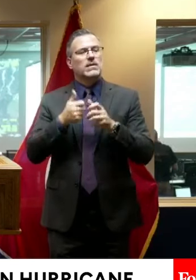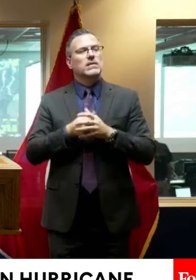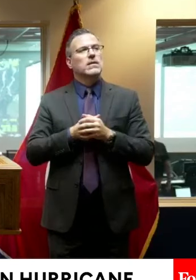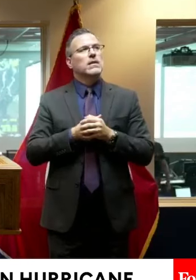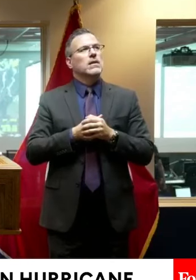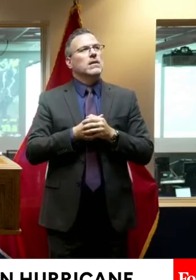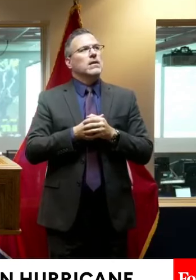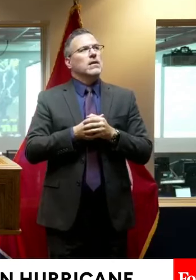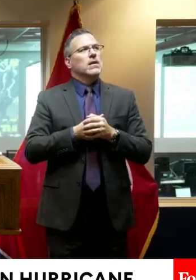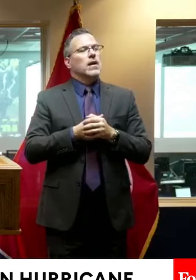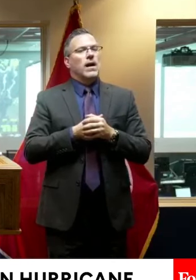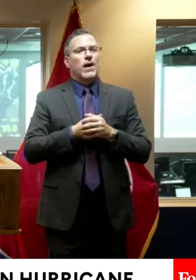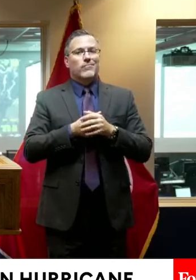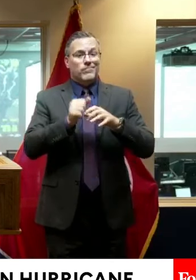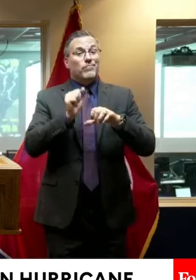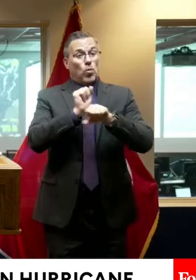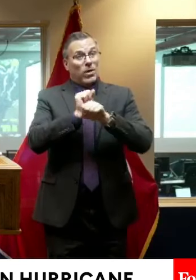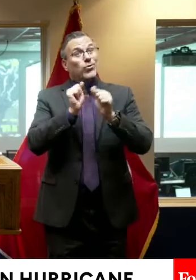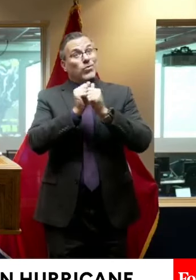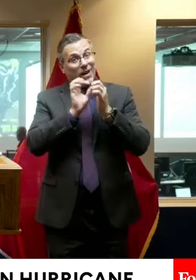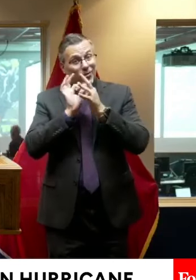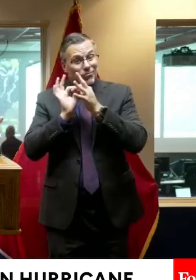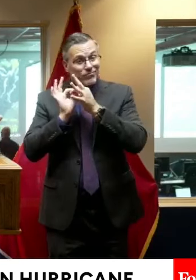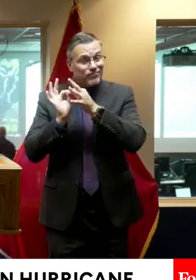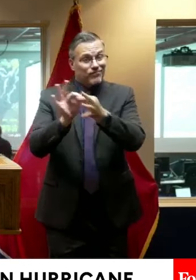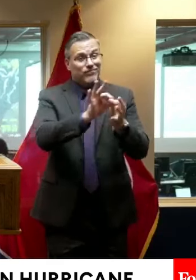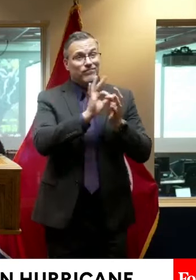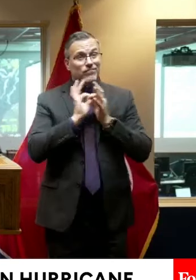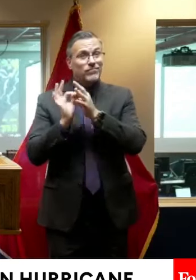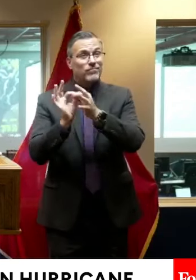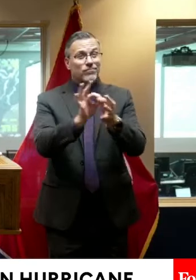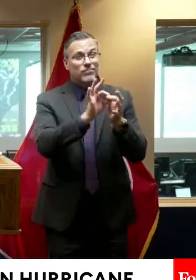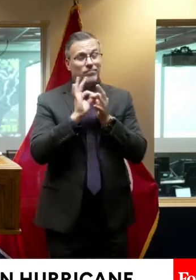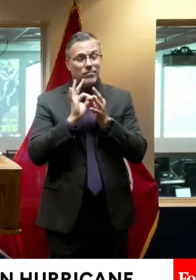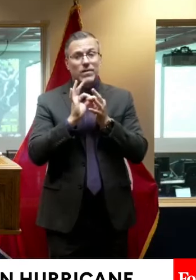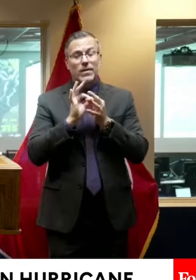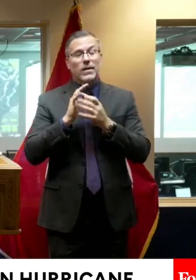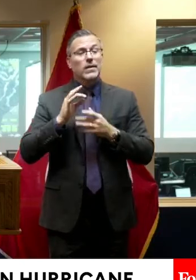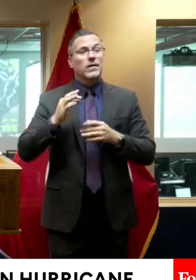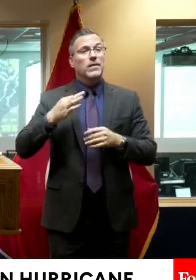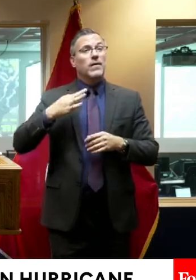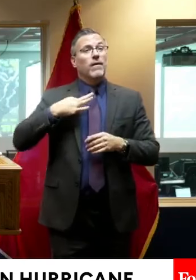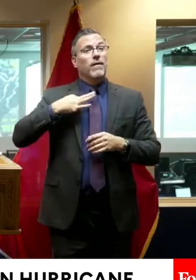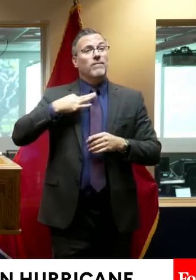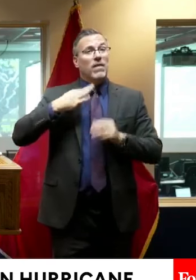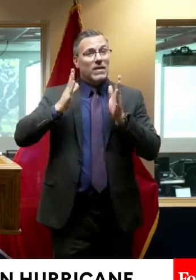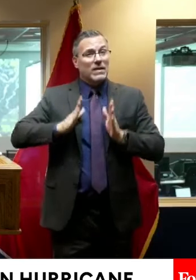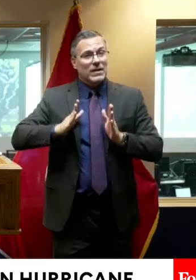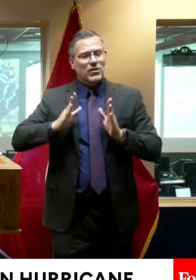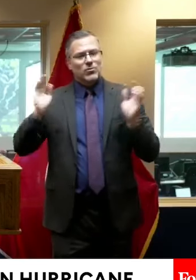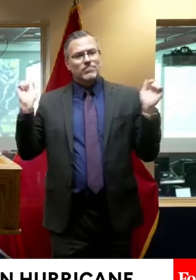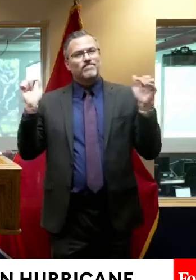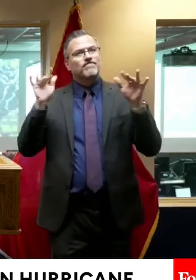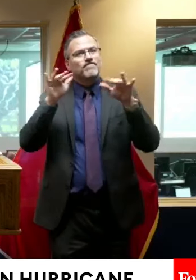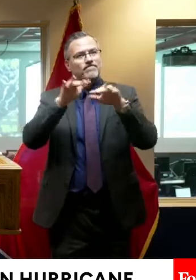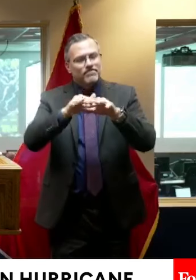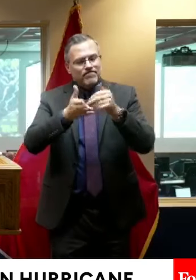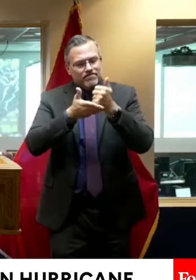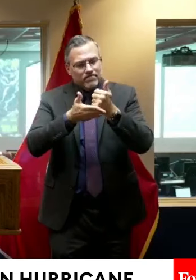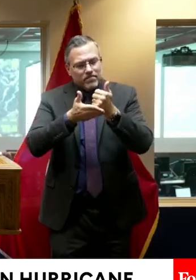the collaboration, the volunteerism that's out there. You know,